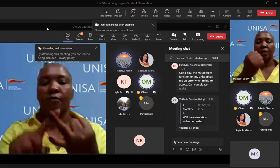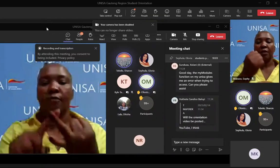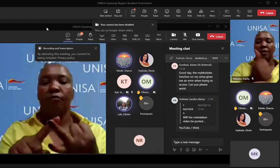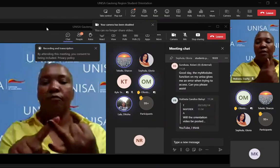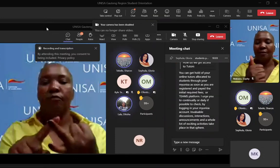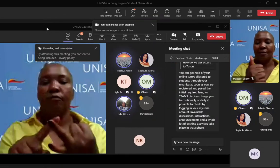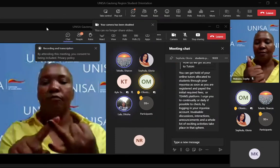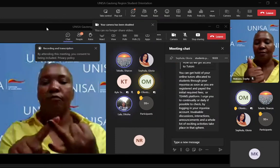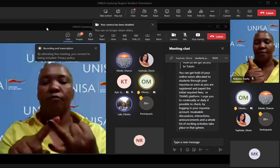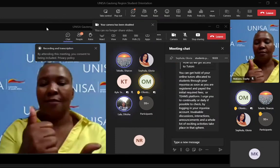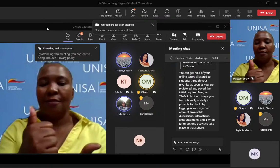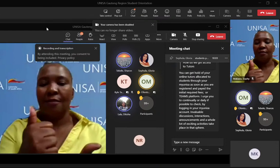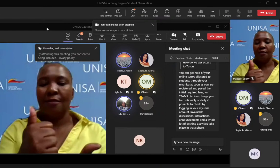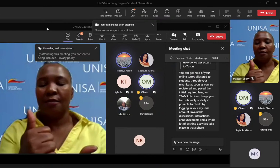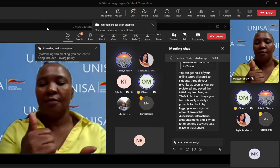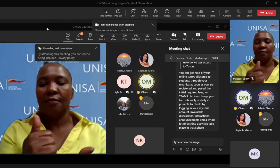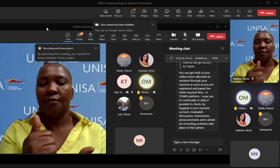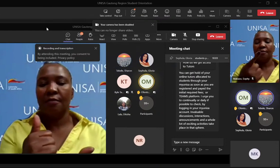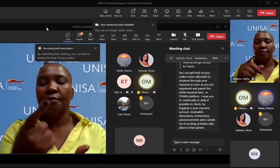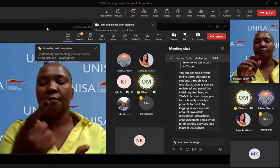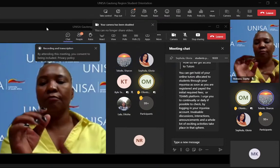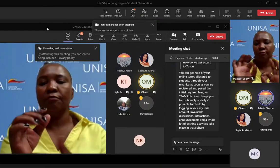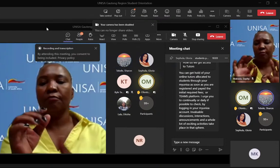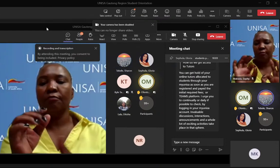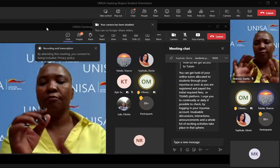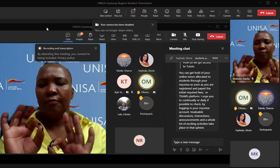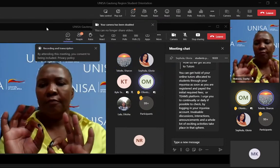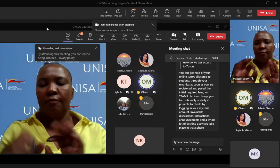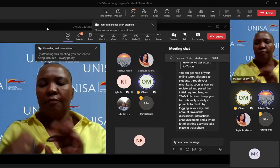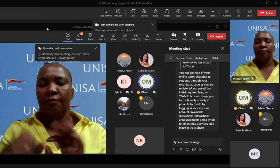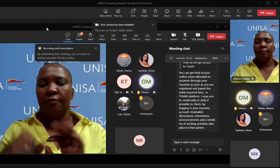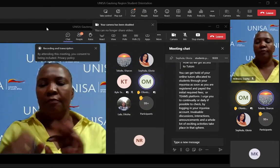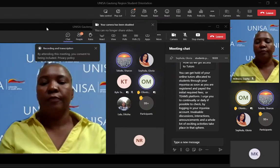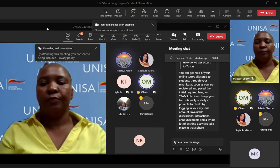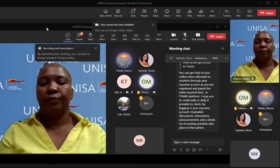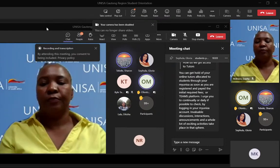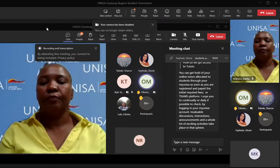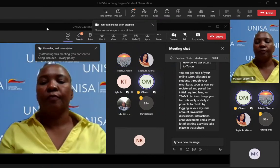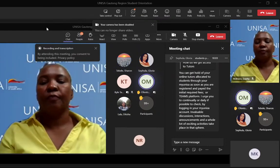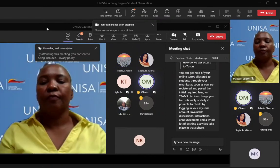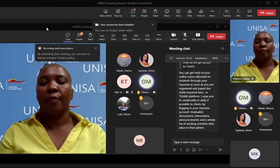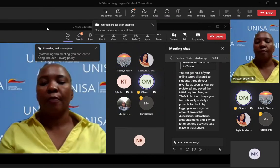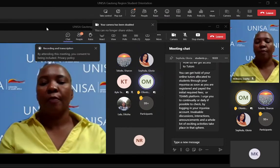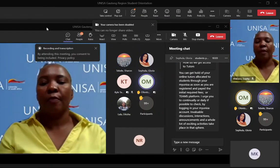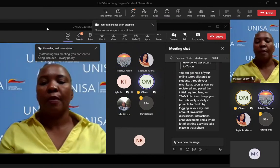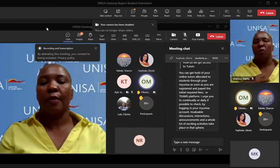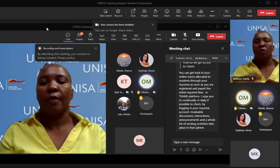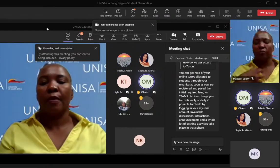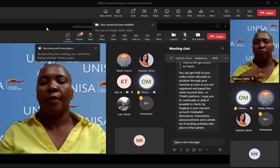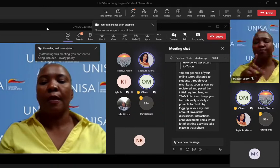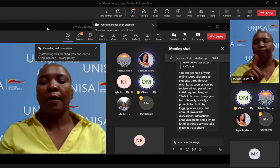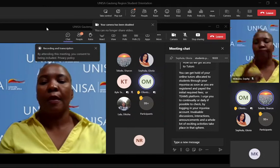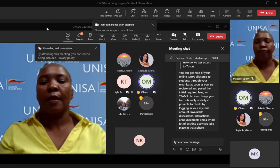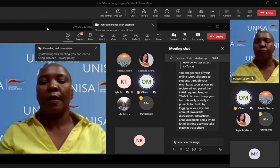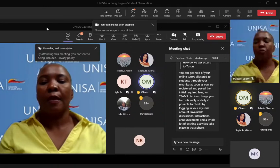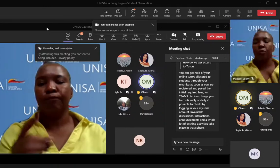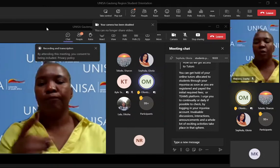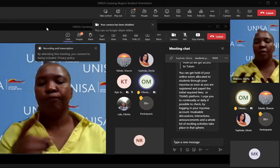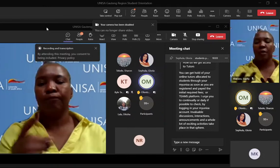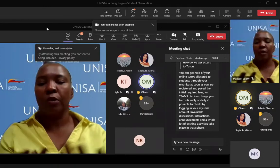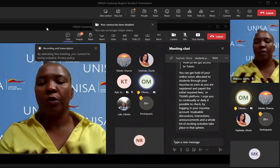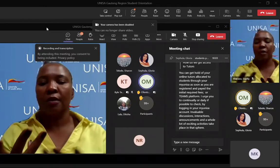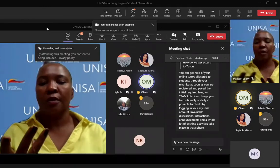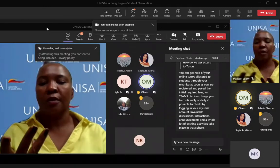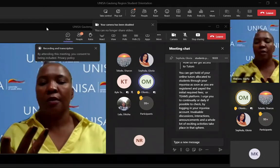registration right yeah yeah so my worry appears to the fact that my space